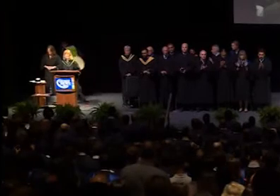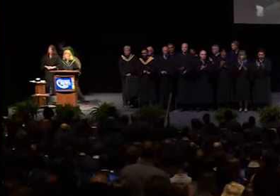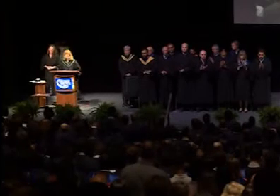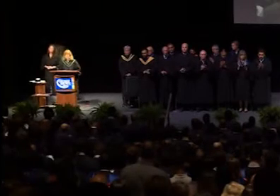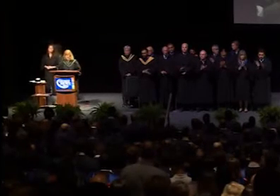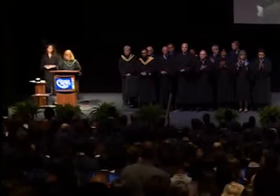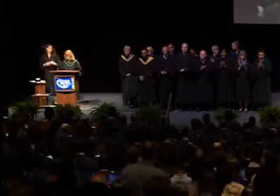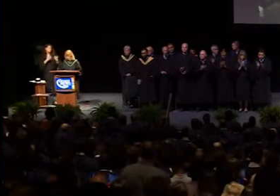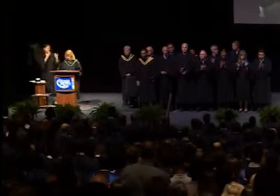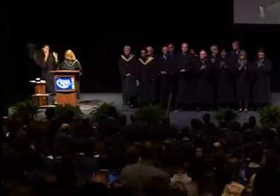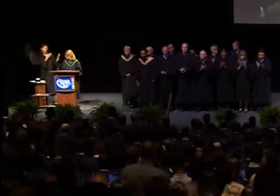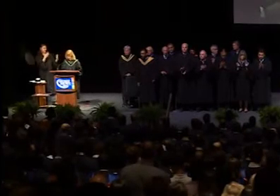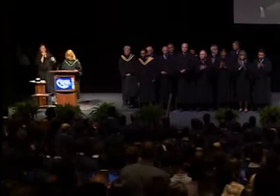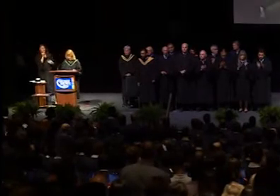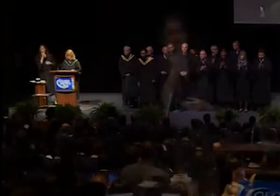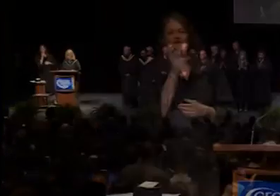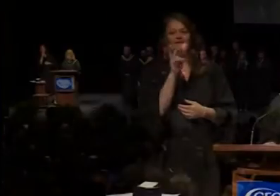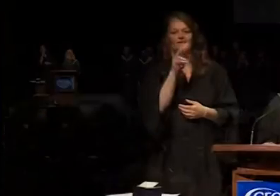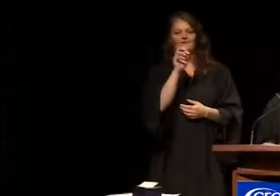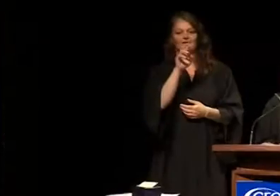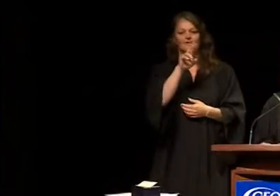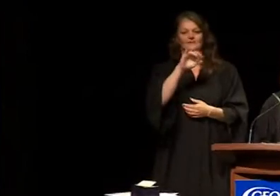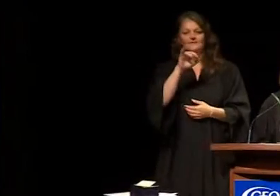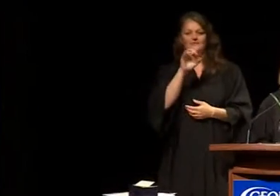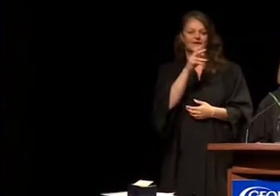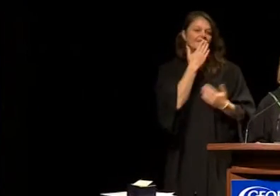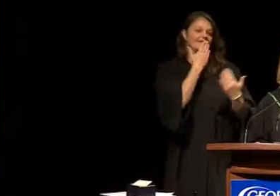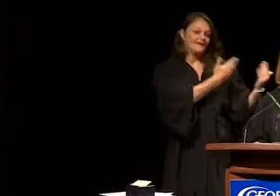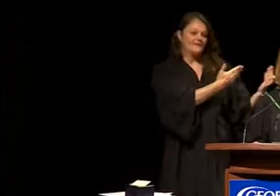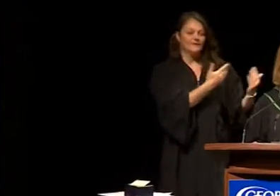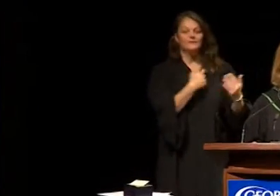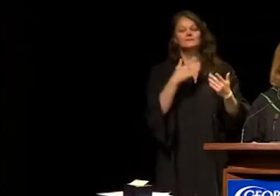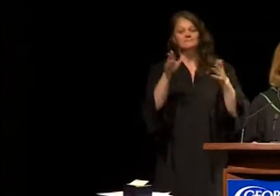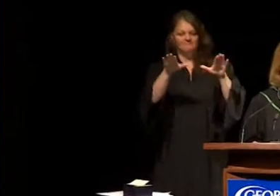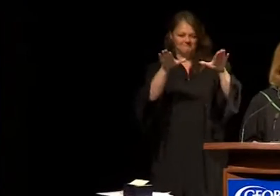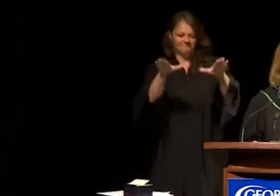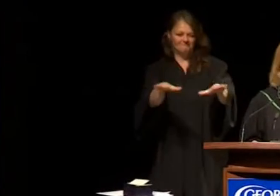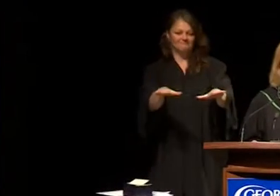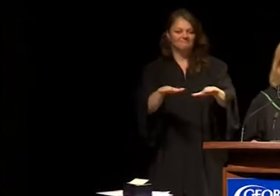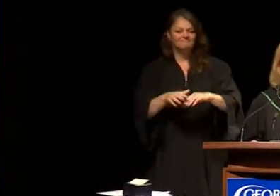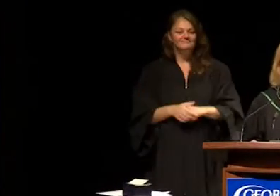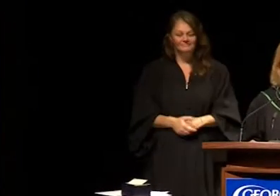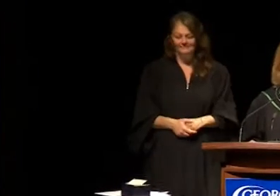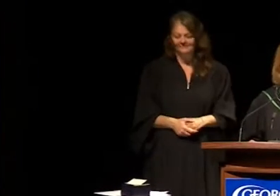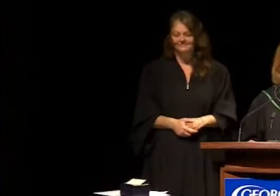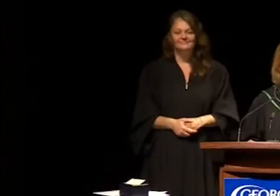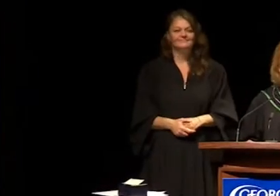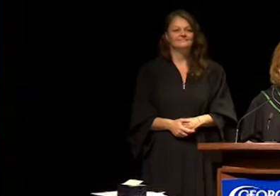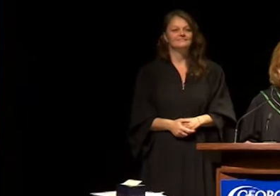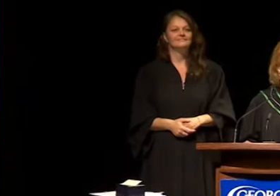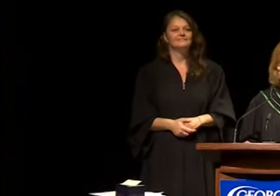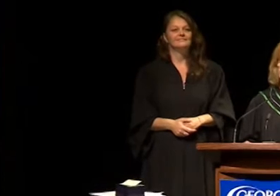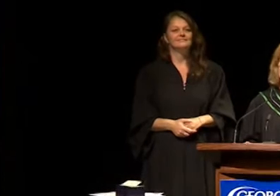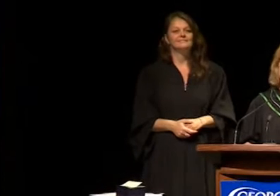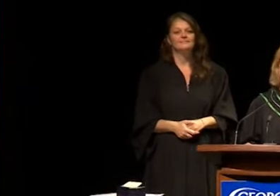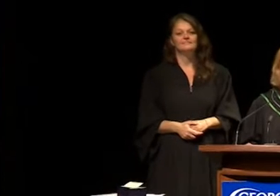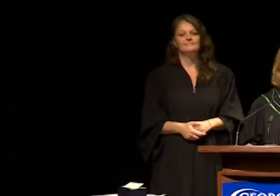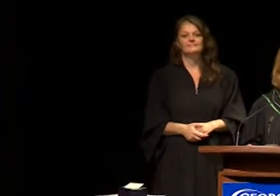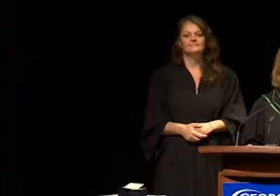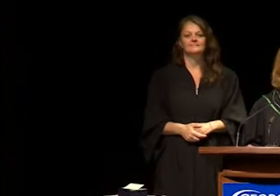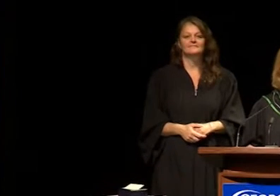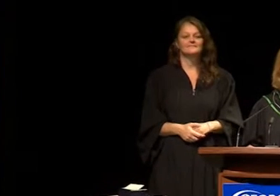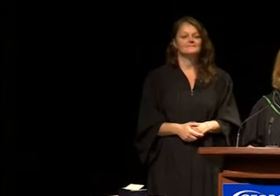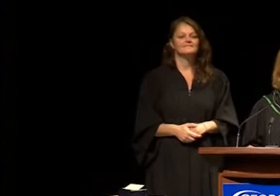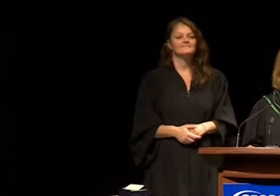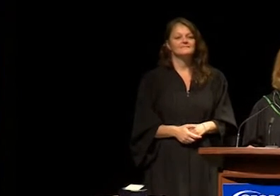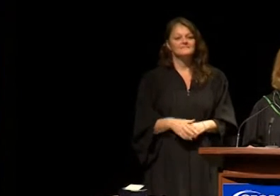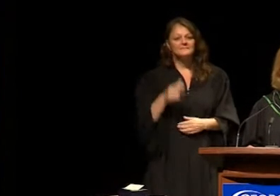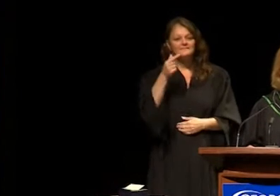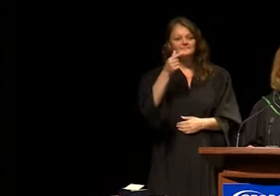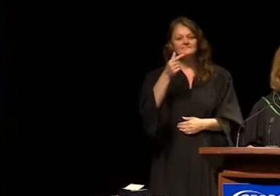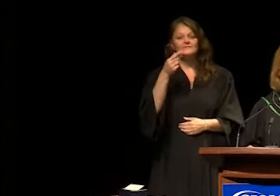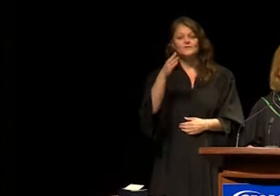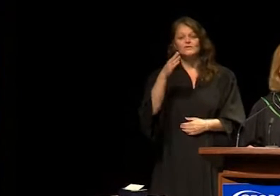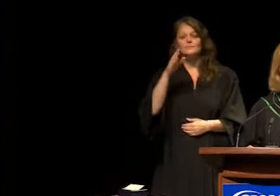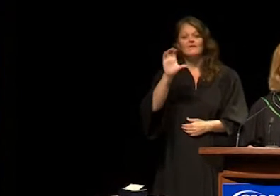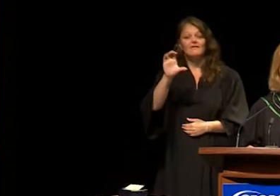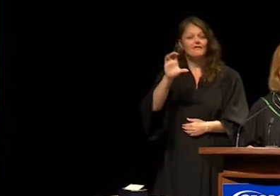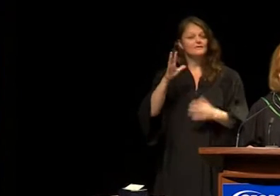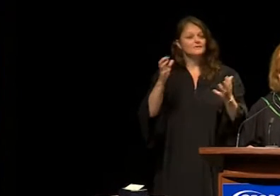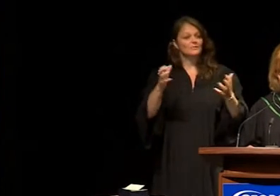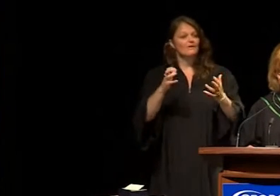Thank you, Thunder Jack. Please take your seats. On behalf of George Brown College, I would like to welcome you